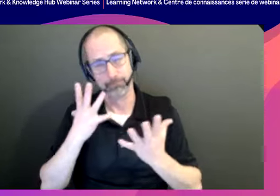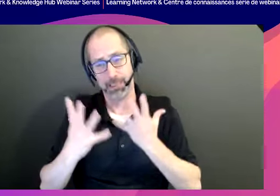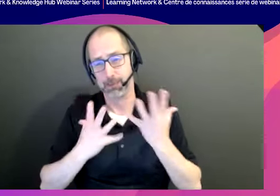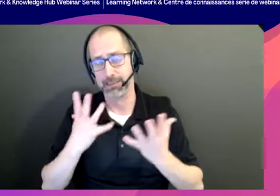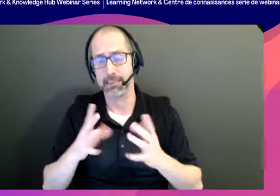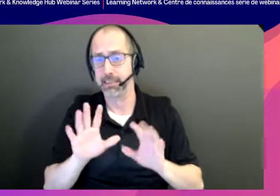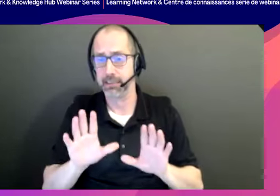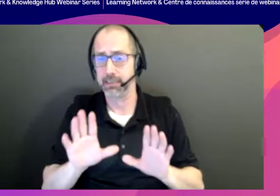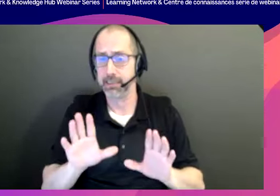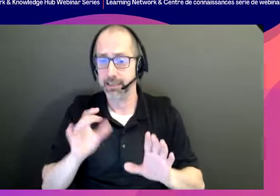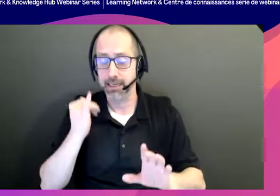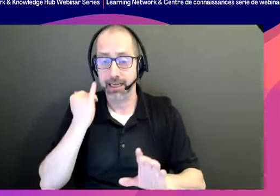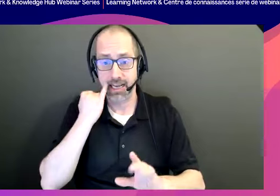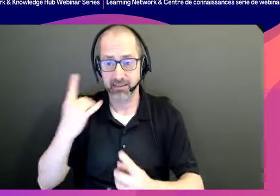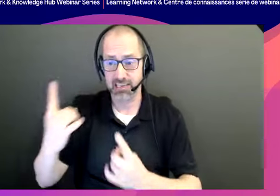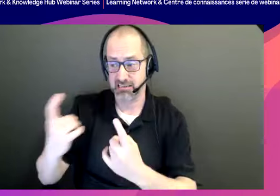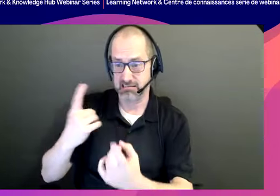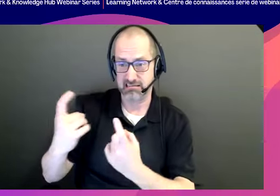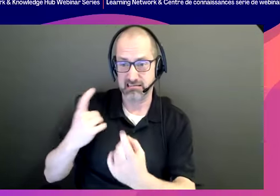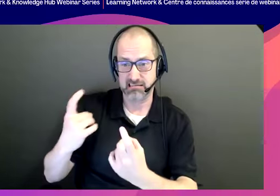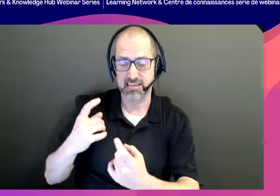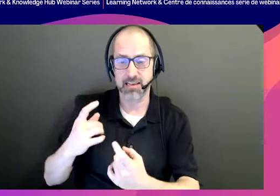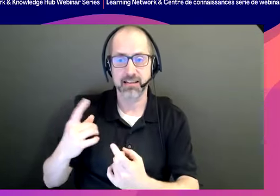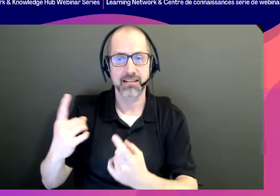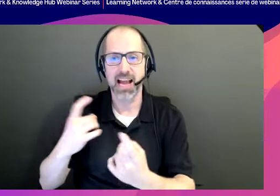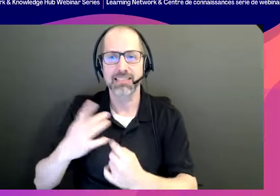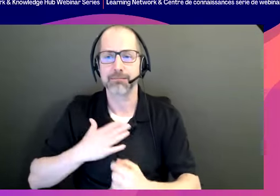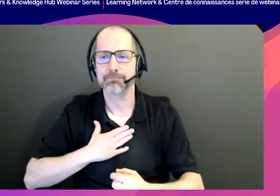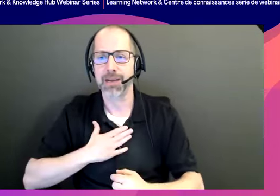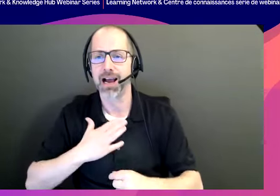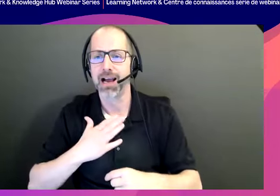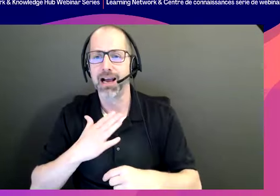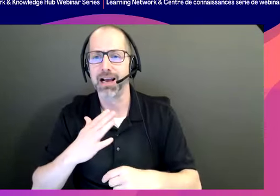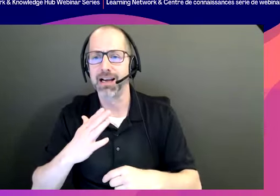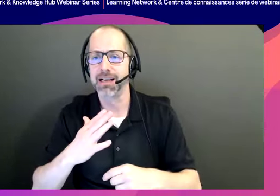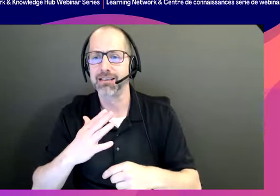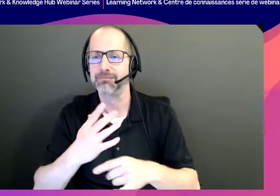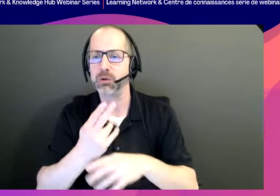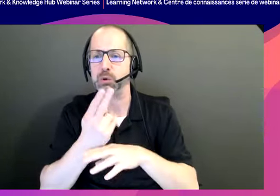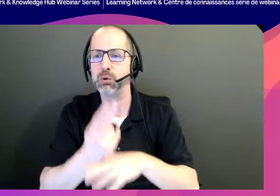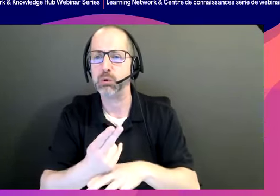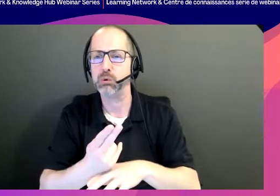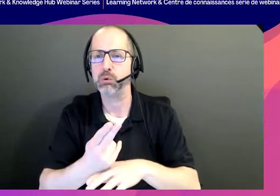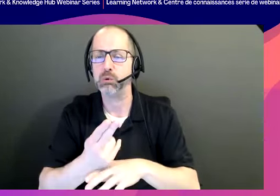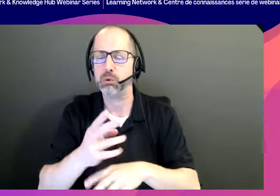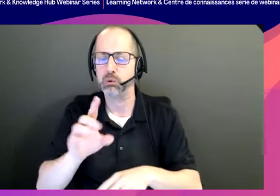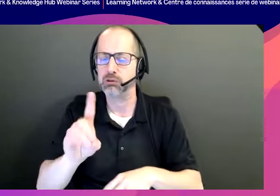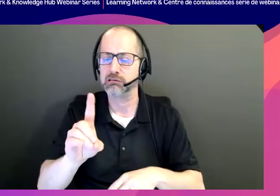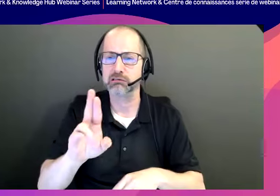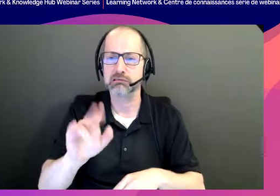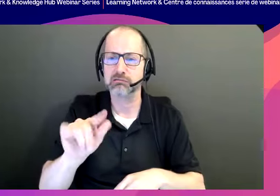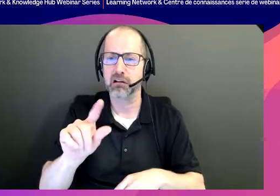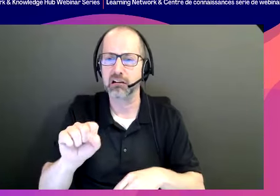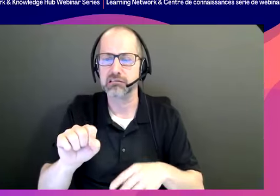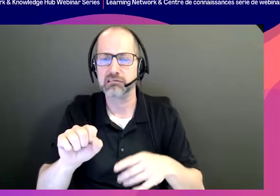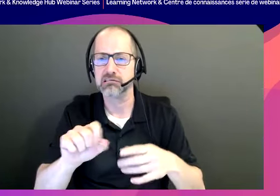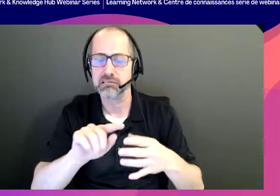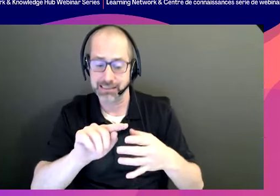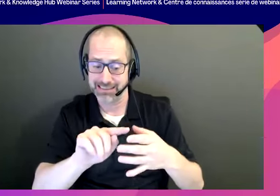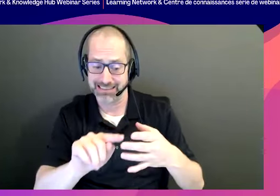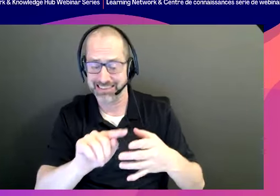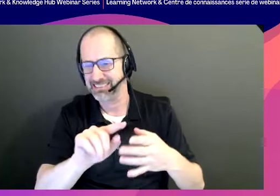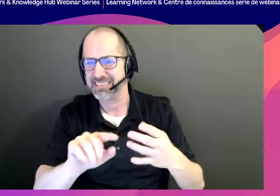being asked about is my substance use. If I've used today, how much I've used, you know, are my children safe?